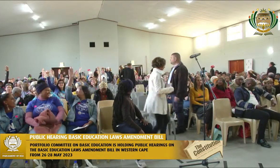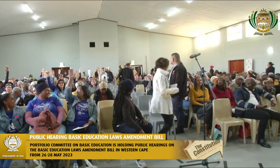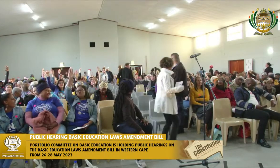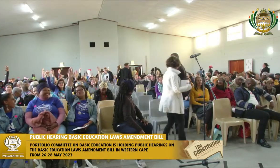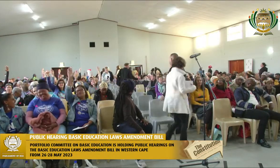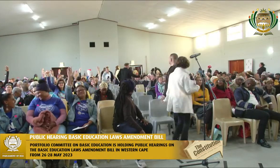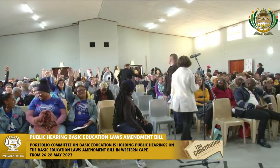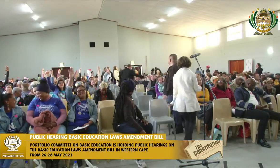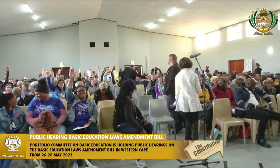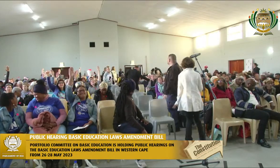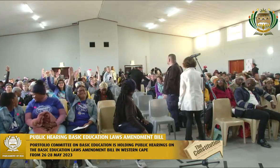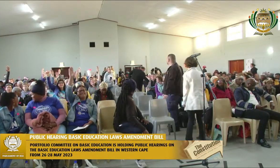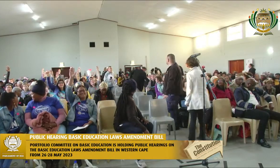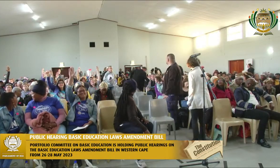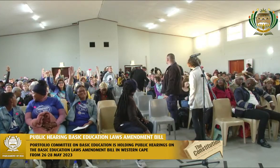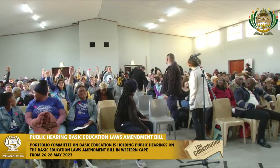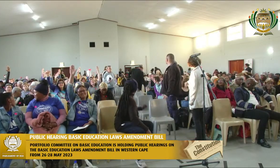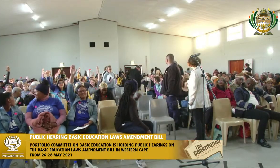Yes.